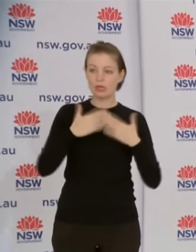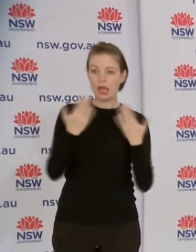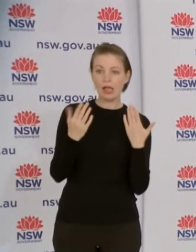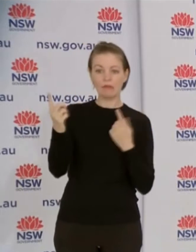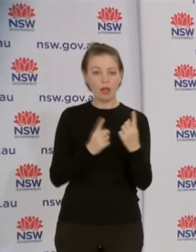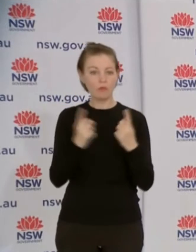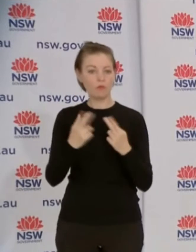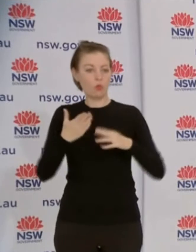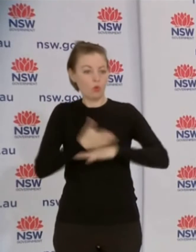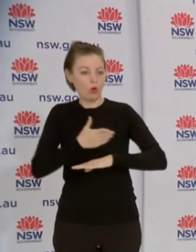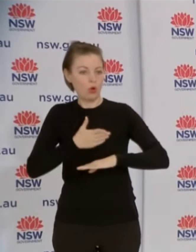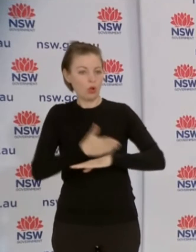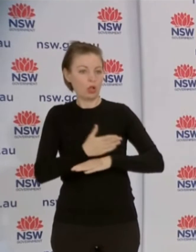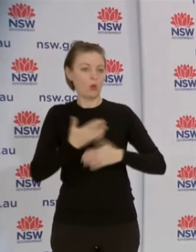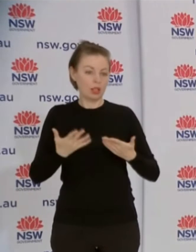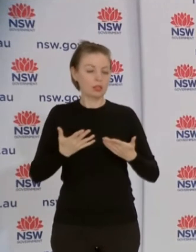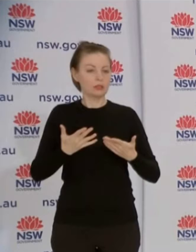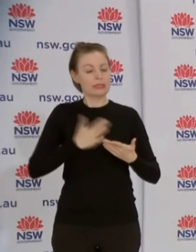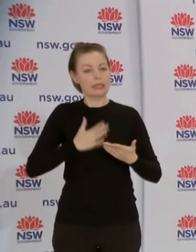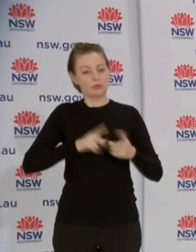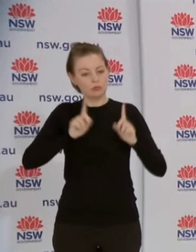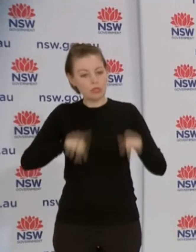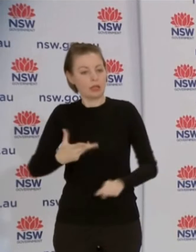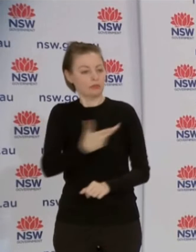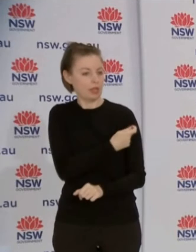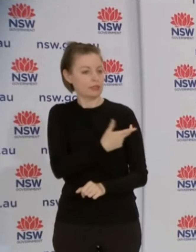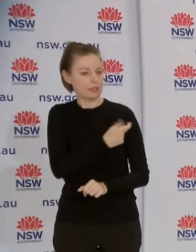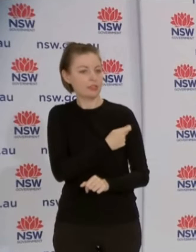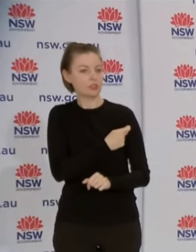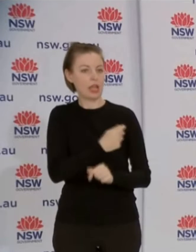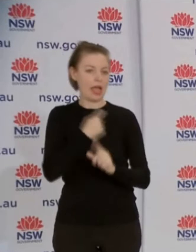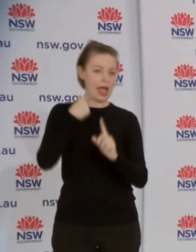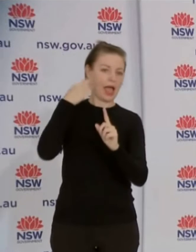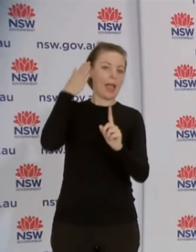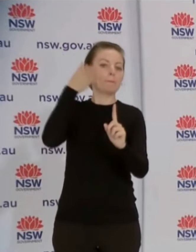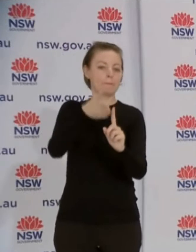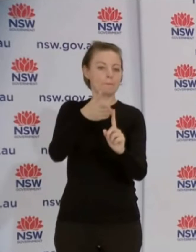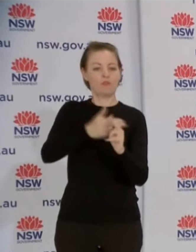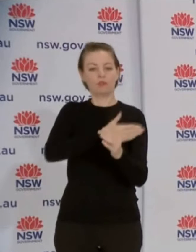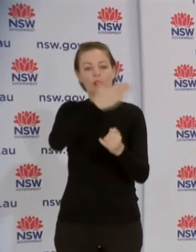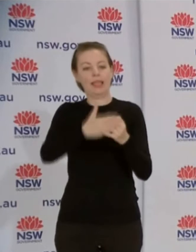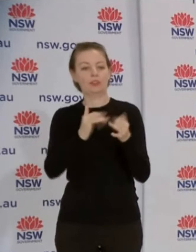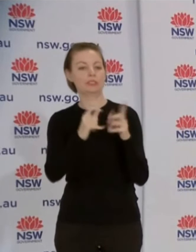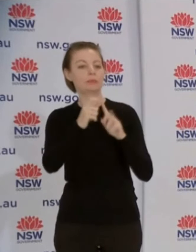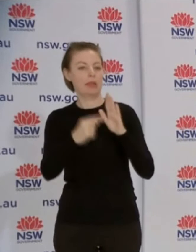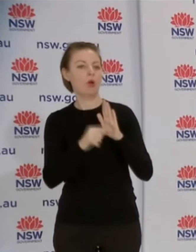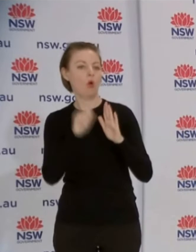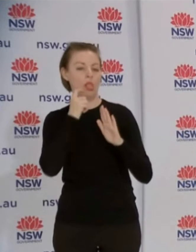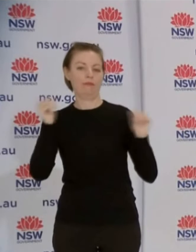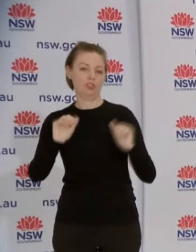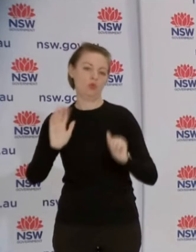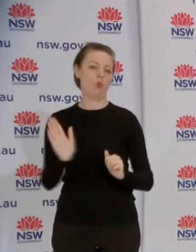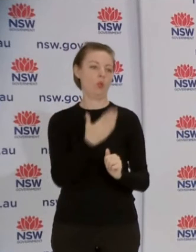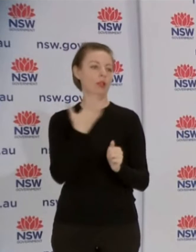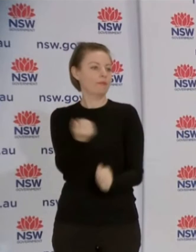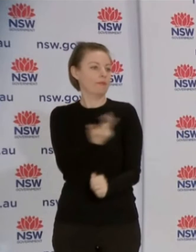they're obviously supported through vaccination, and we have until the end of September to make that happen. But I did talk about that yesterday. Regarding, you mentioned